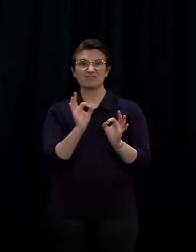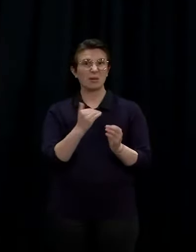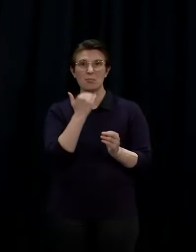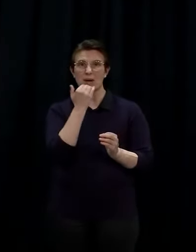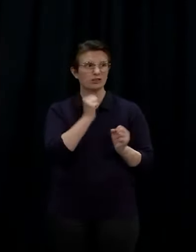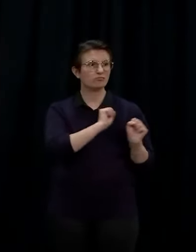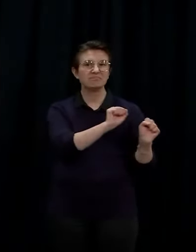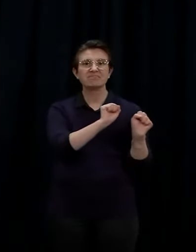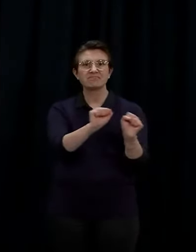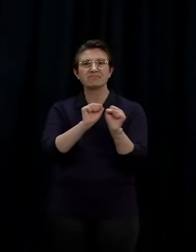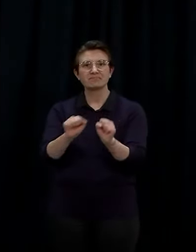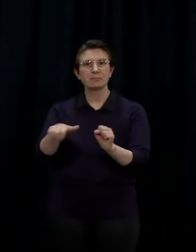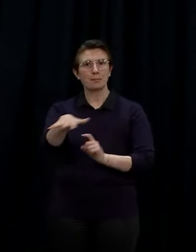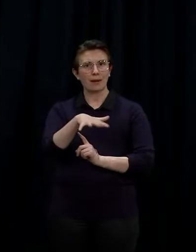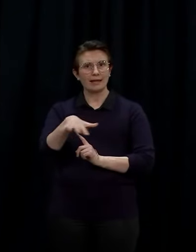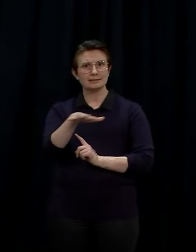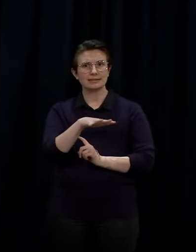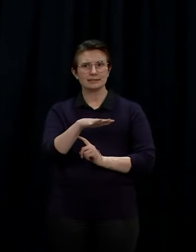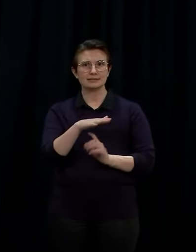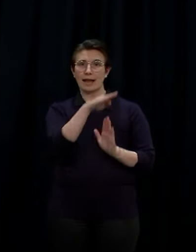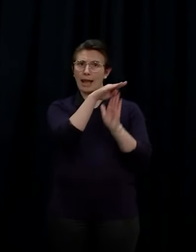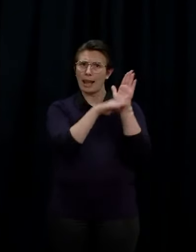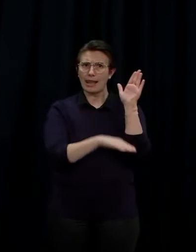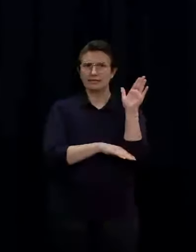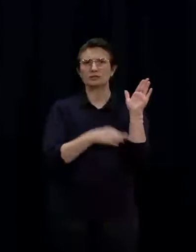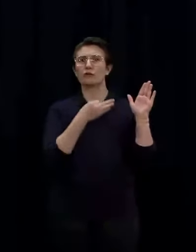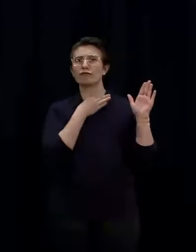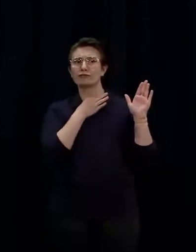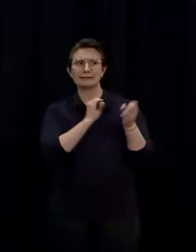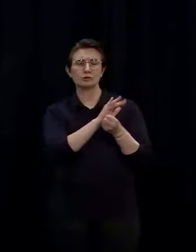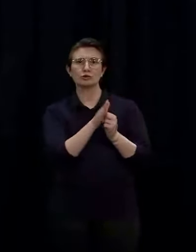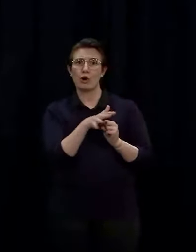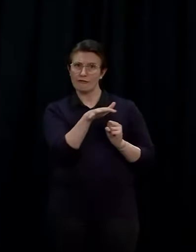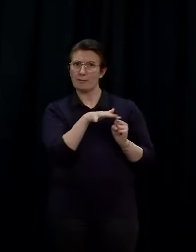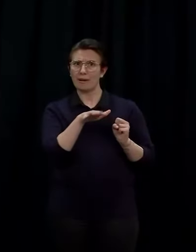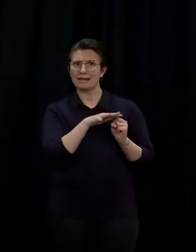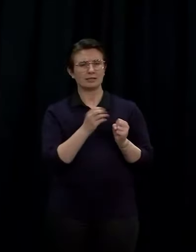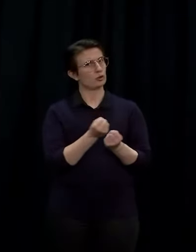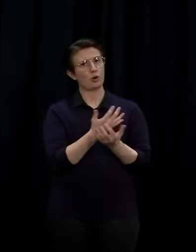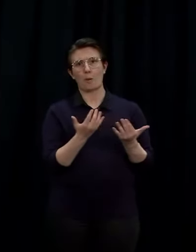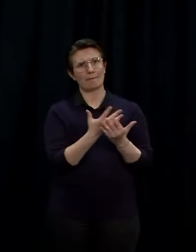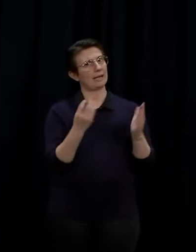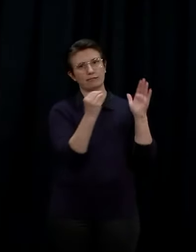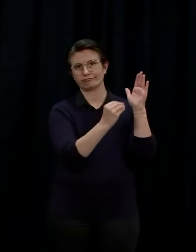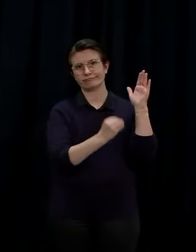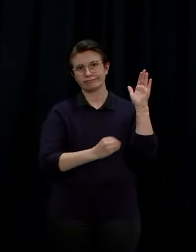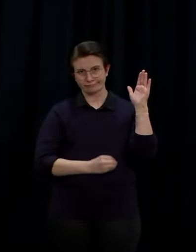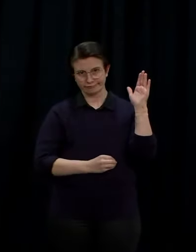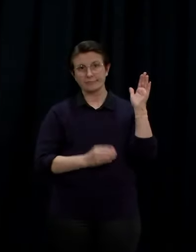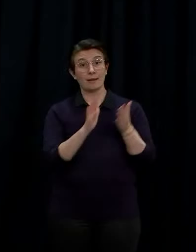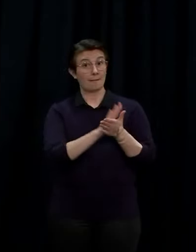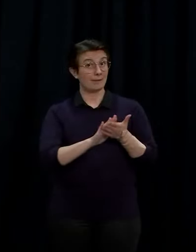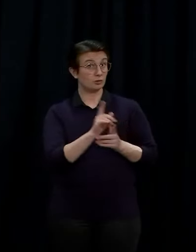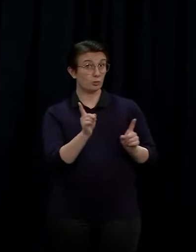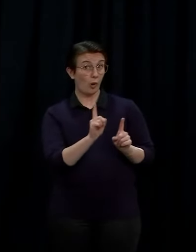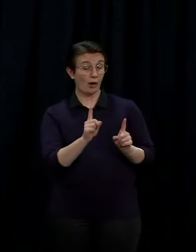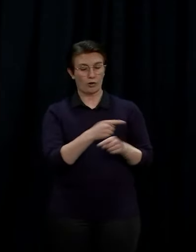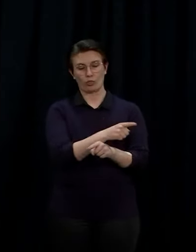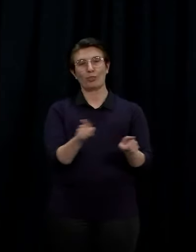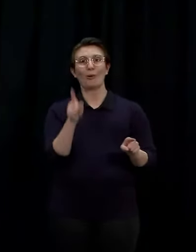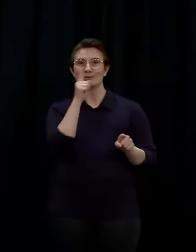the most dangerous period of someone's infection, people have generally been at home, just where we needed them to be to break the